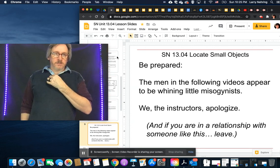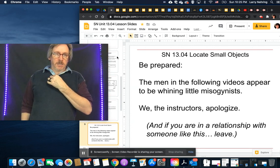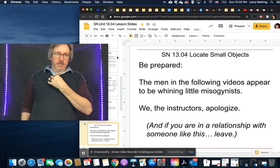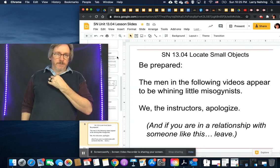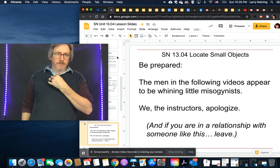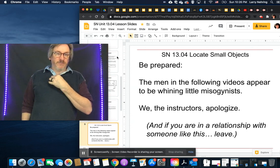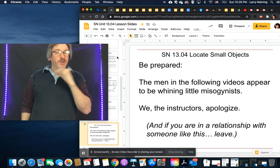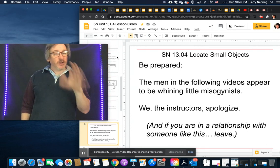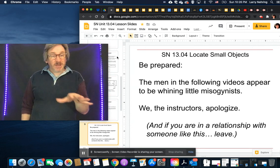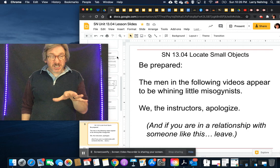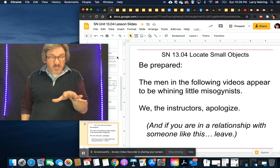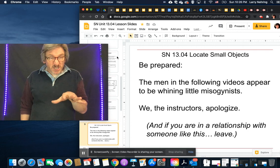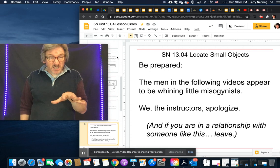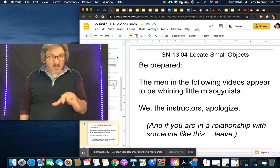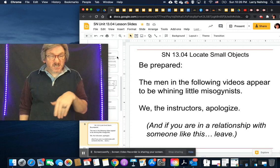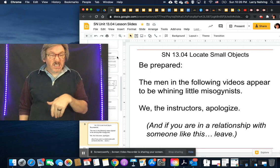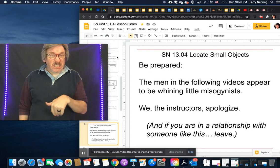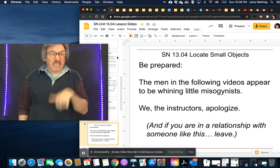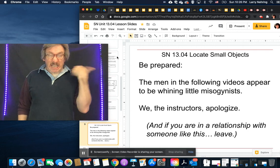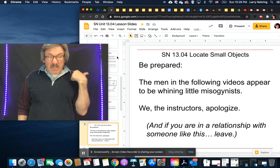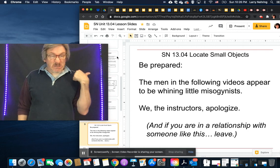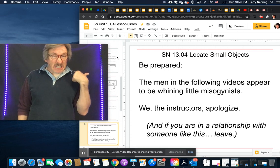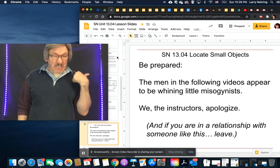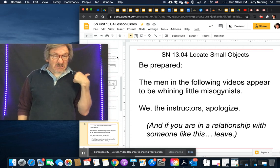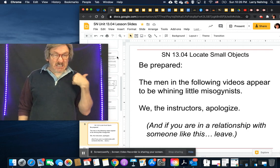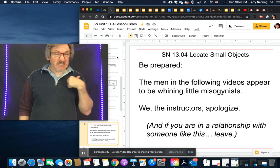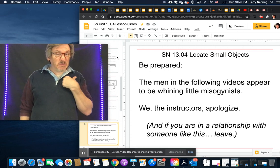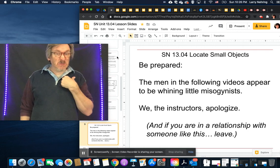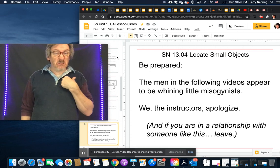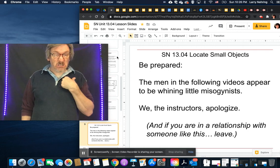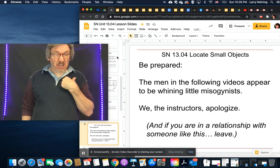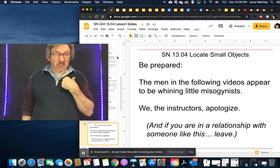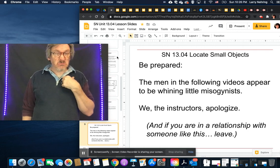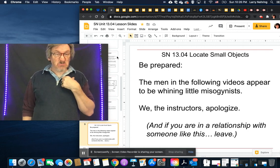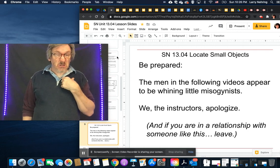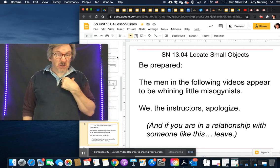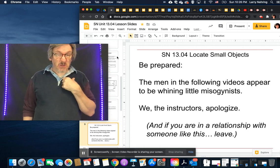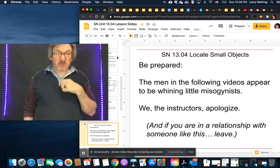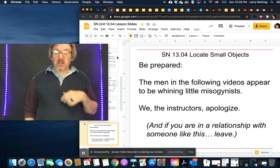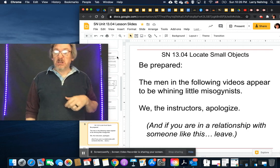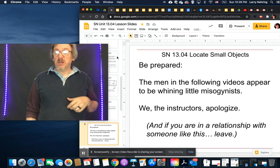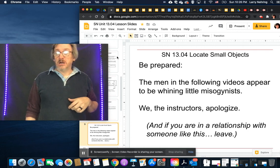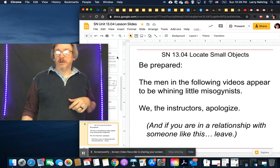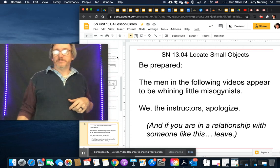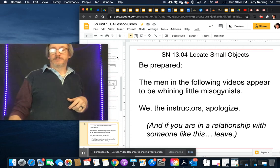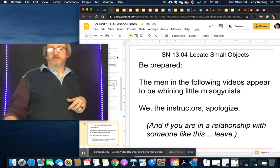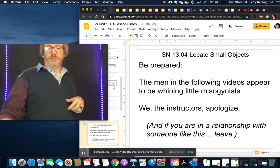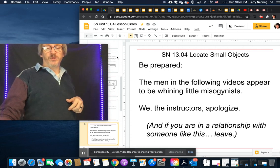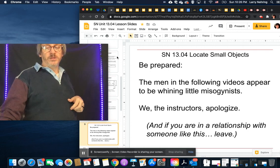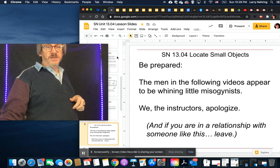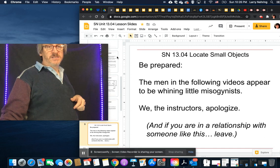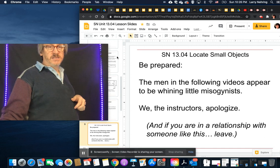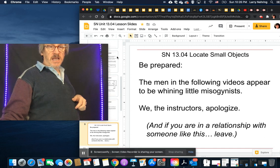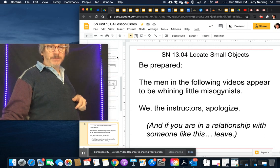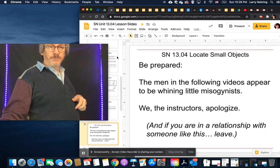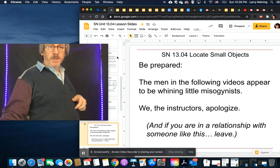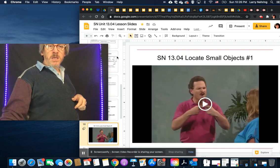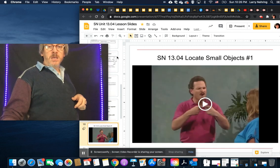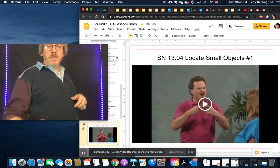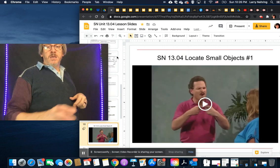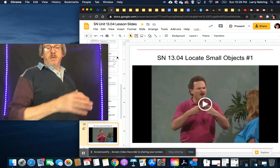please, if you're in a relationship like that, get out now because people won't change. Anyway, Beauty and the Beast is a